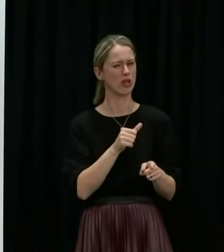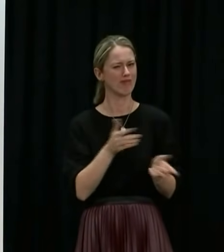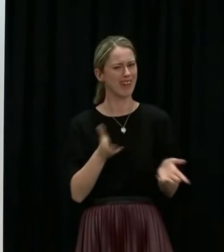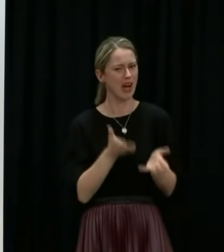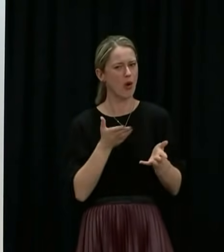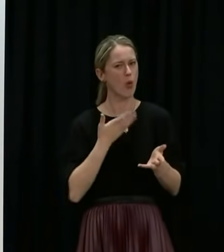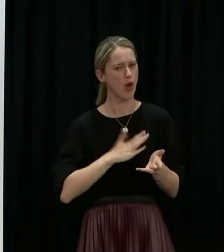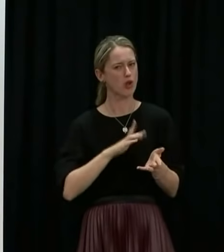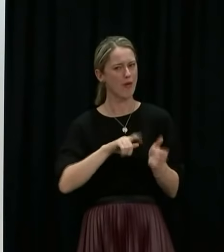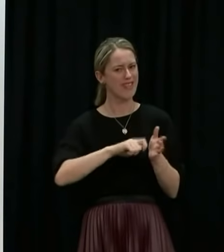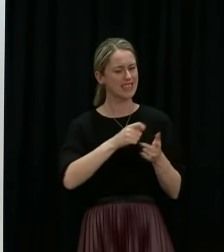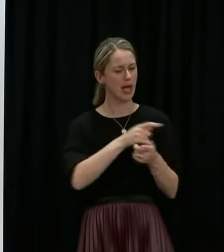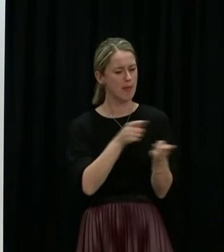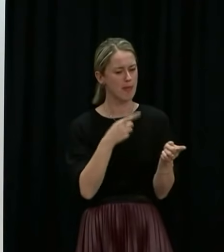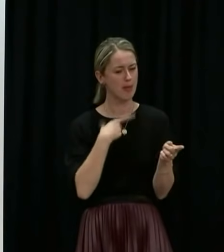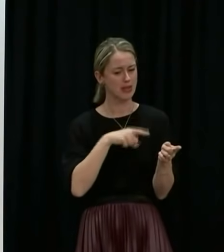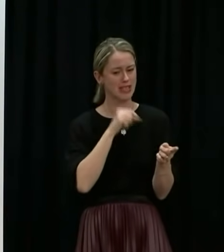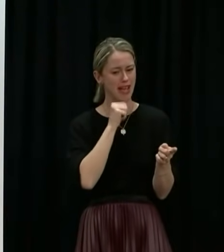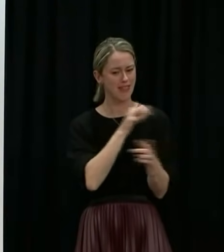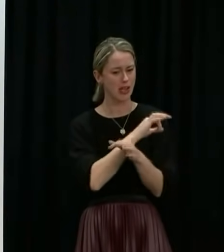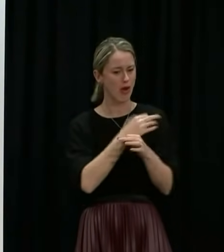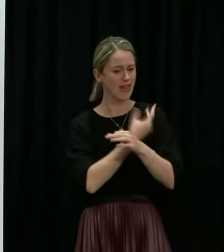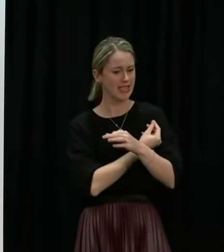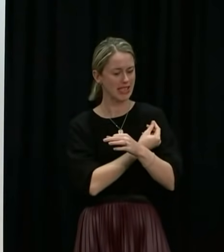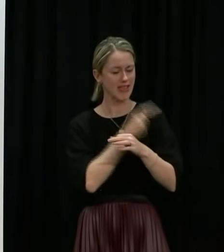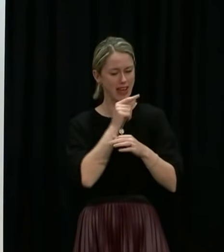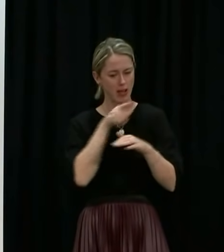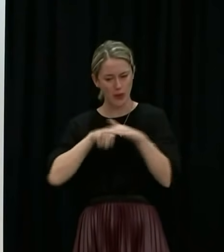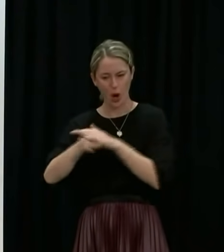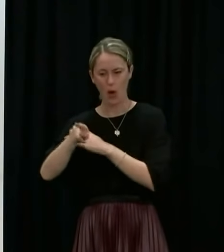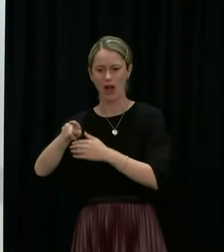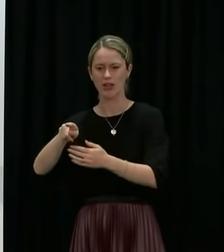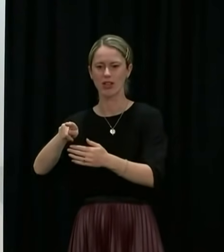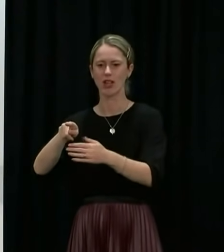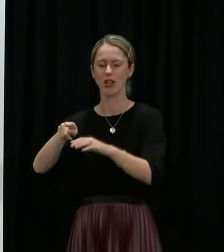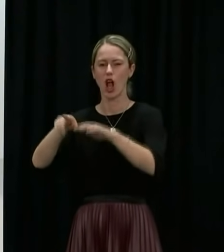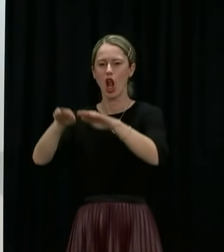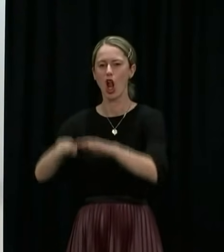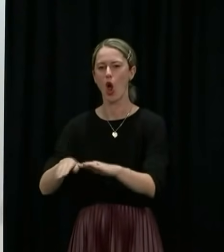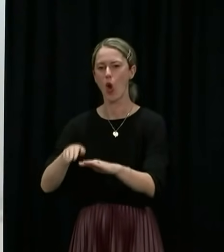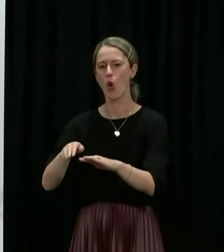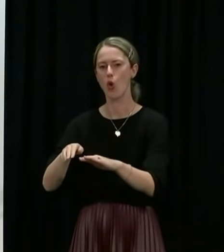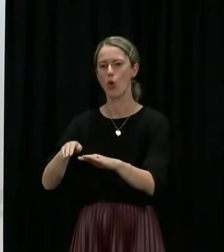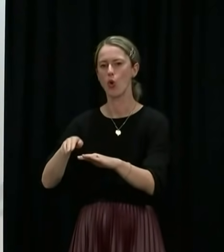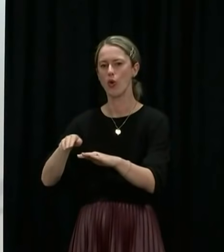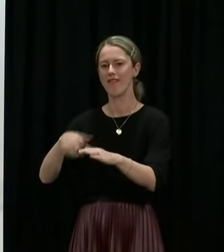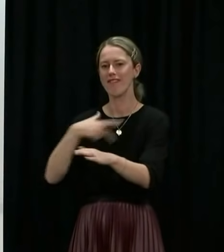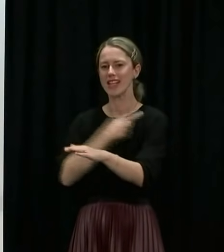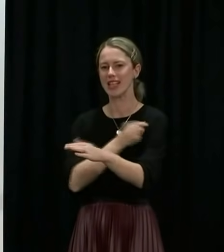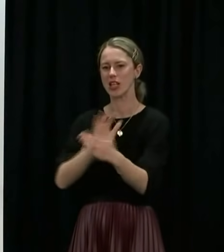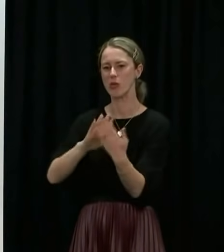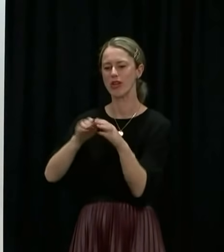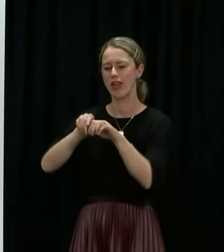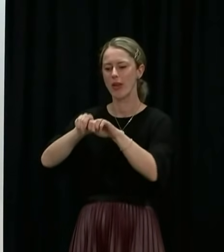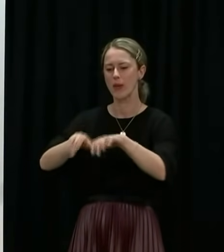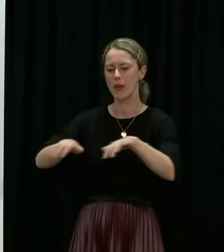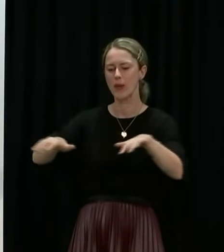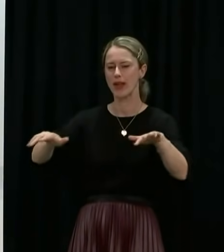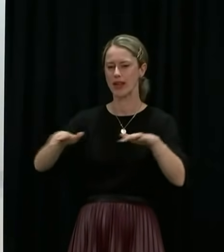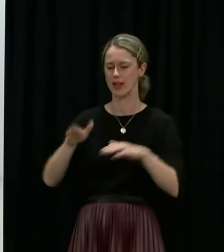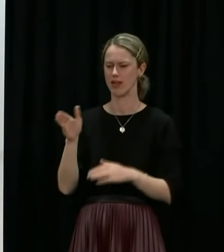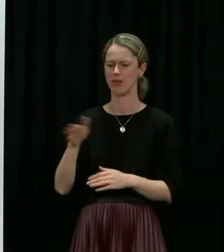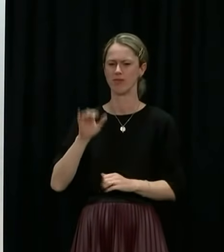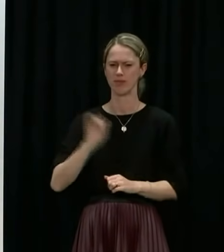to fix if it is going to lead to situations where vulnerable communities that have low vaccination rates like Northland could be exposed. Oh, absolutely, I